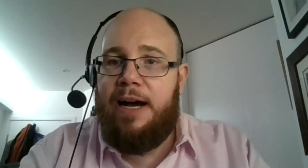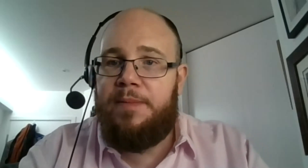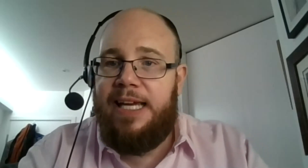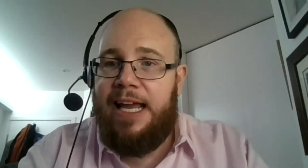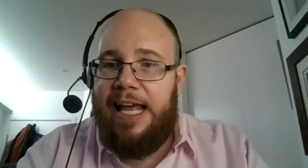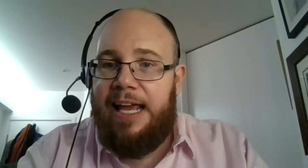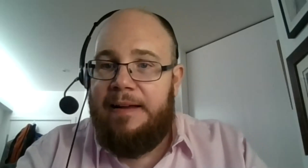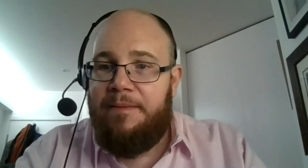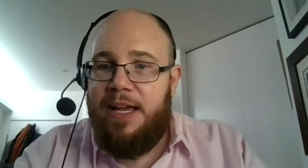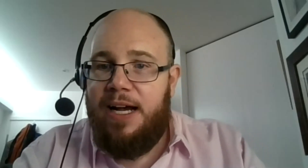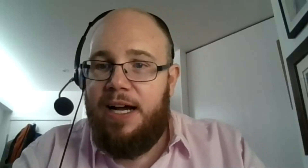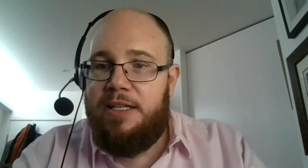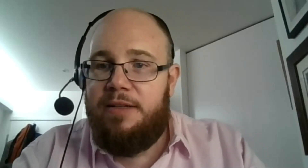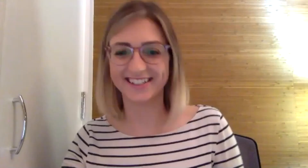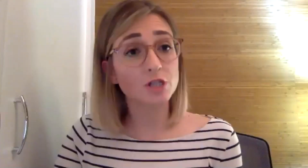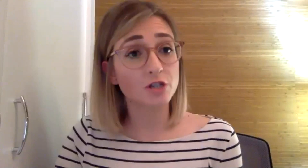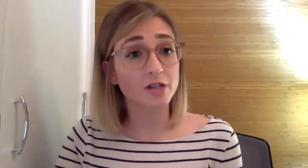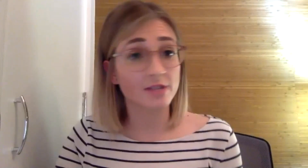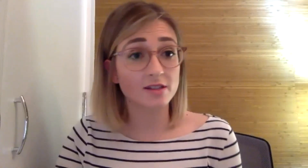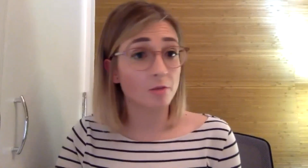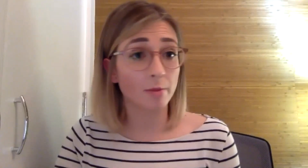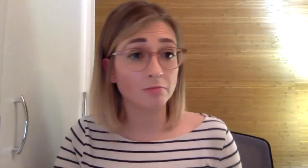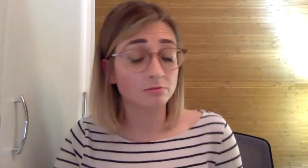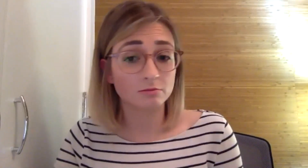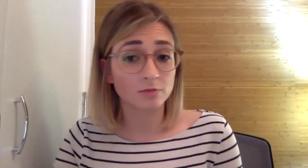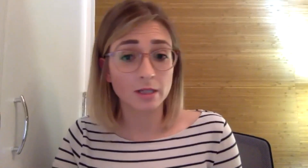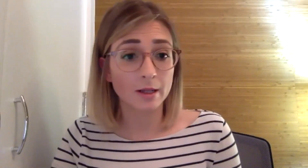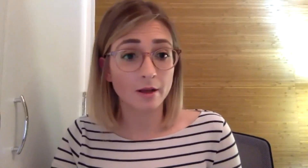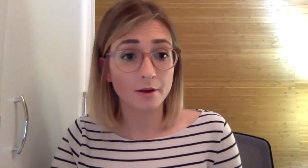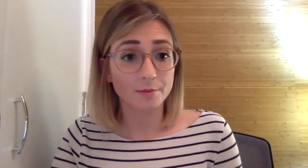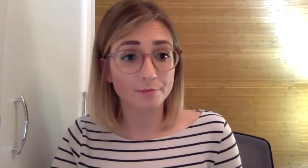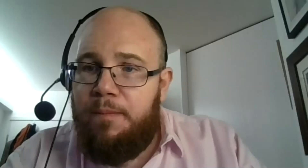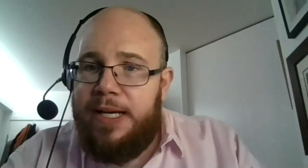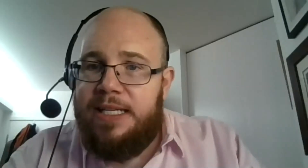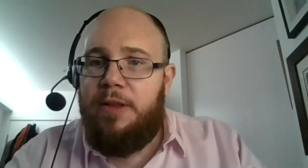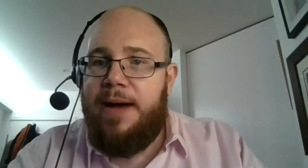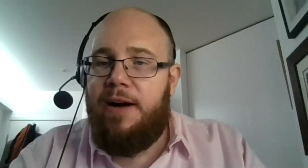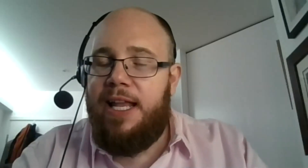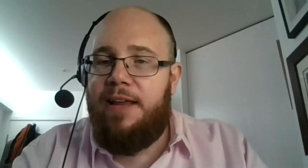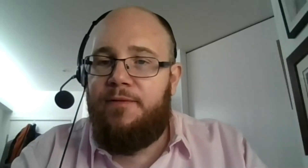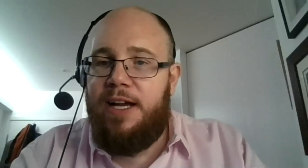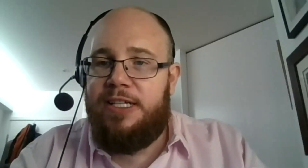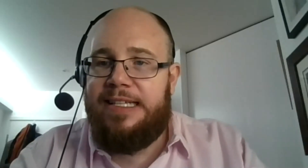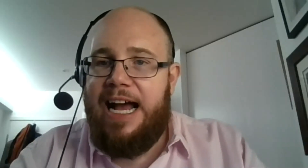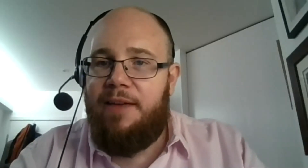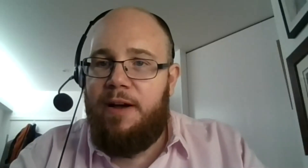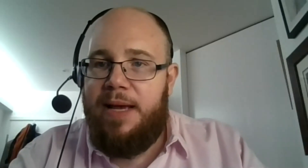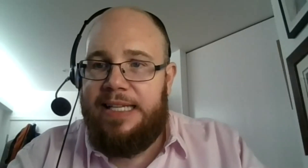out particularly. Do you want me to read them out to you, Justin? That's no problem. I think I'll pick some of them out, and then if just scan if I miss